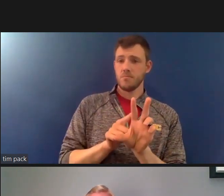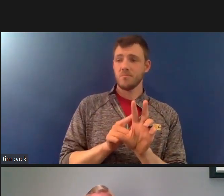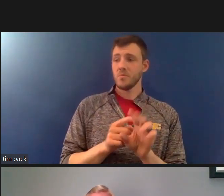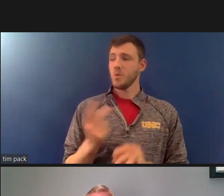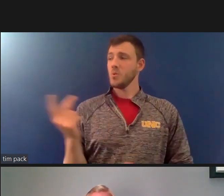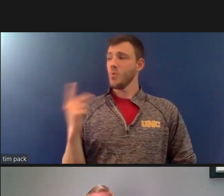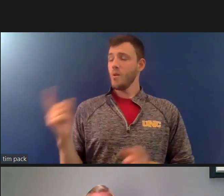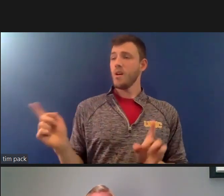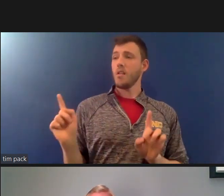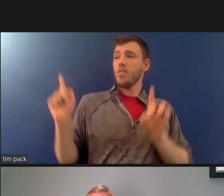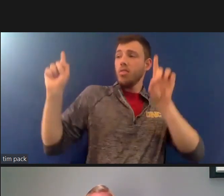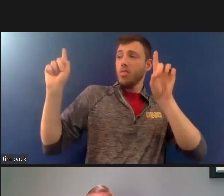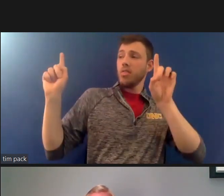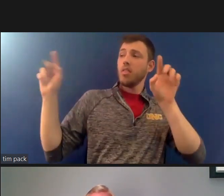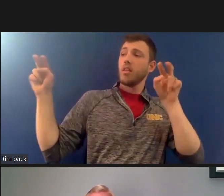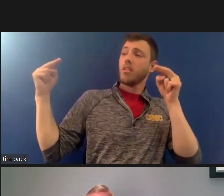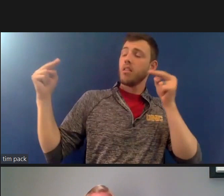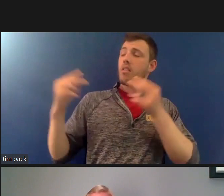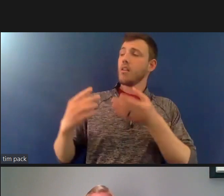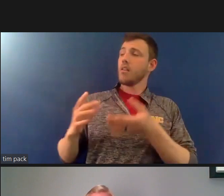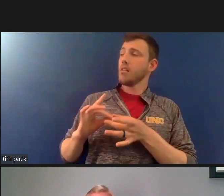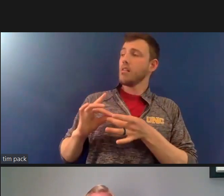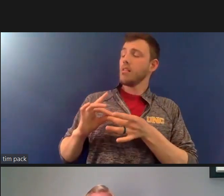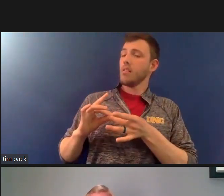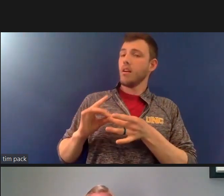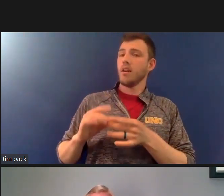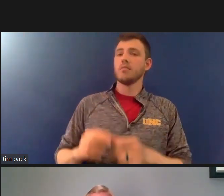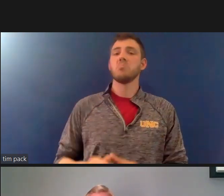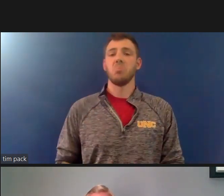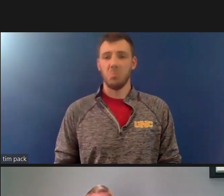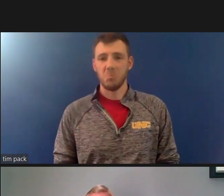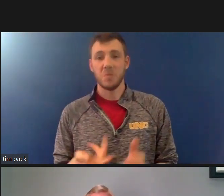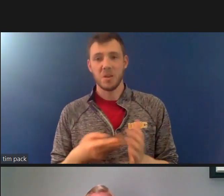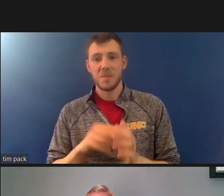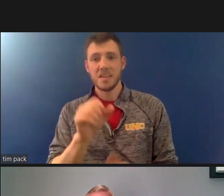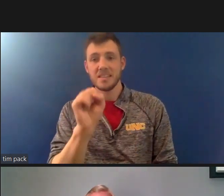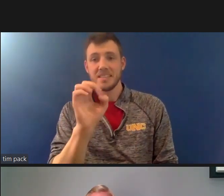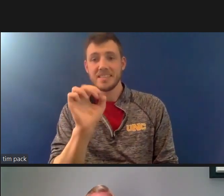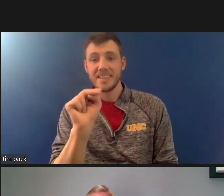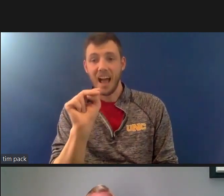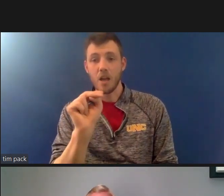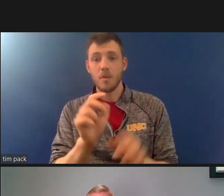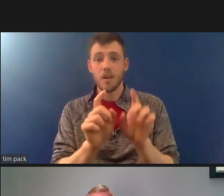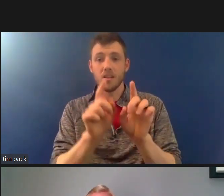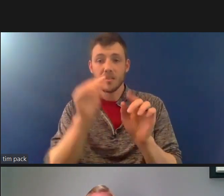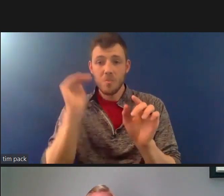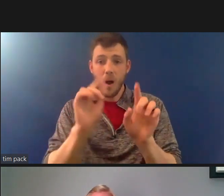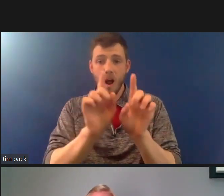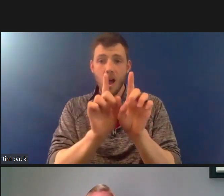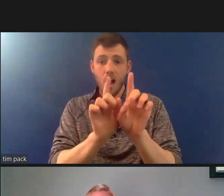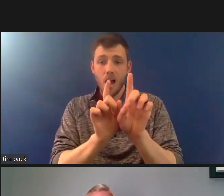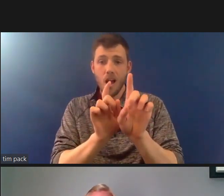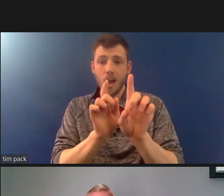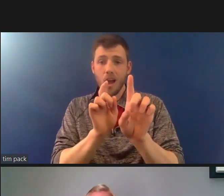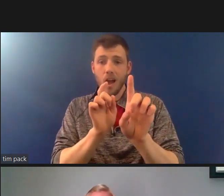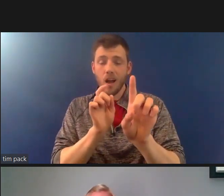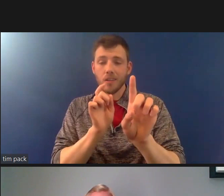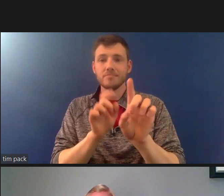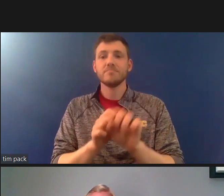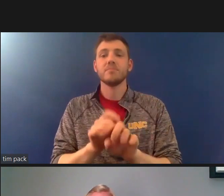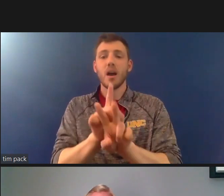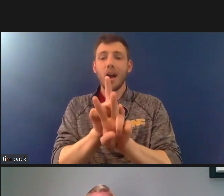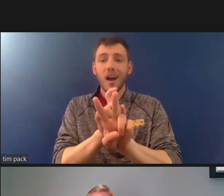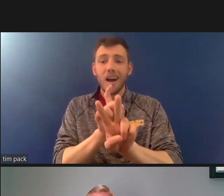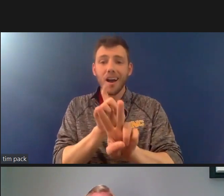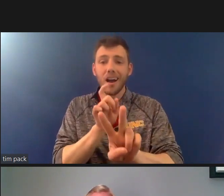step. This meant that every now and then Simon had to do a double shuffle to catch up with the others. Presently, Ralph stopped and turned back to